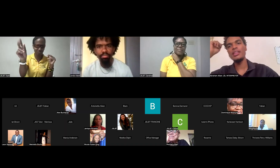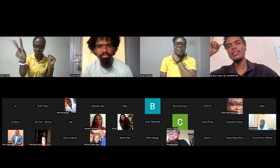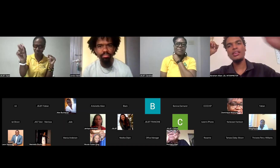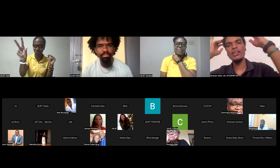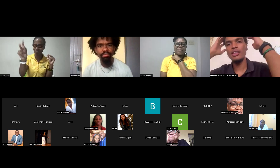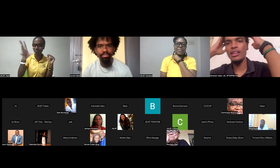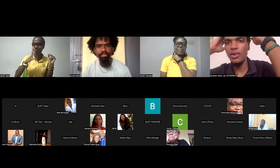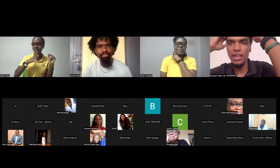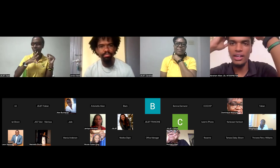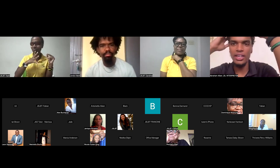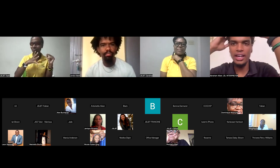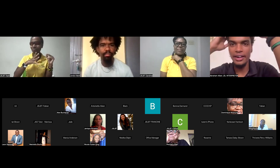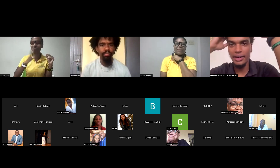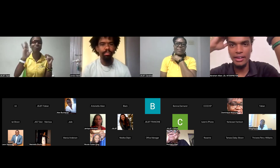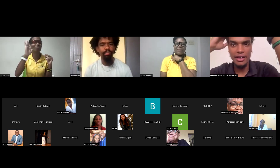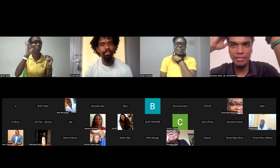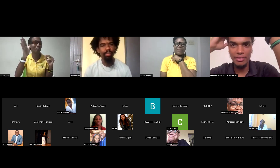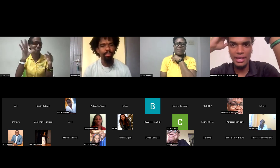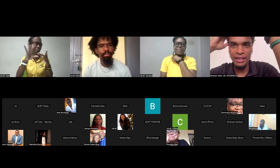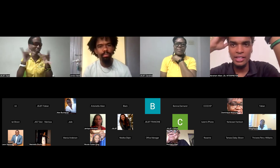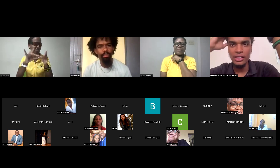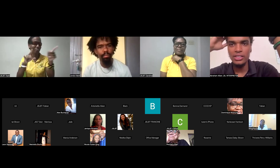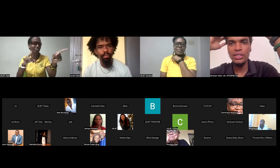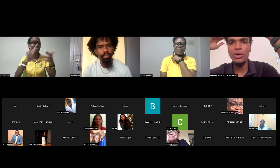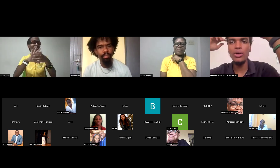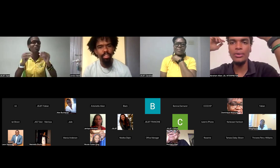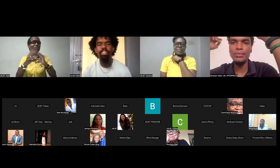Thinking, thinking. Okay, okay. All right, fine. So